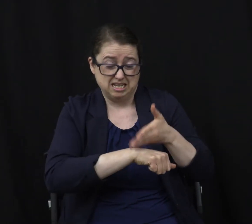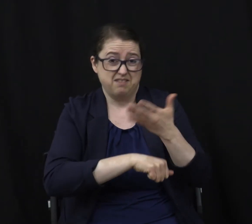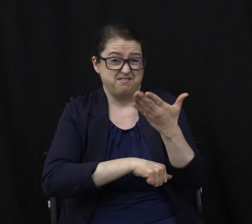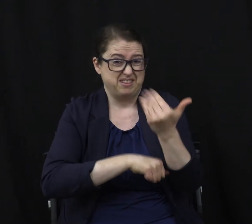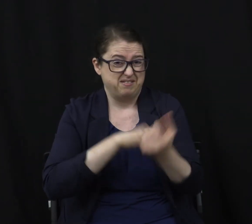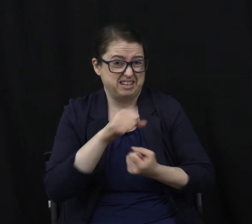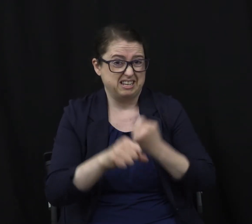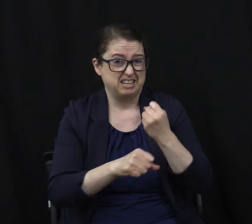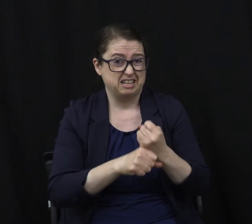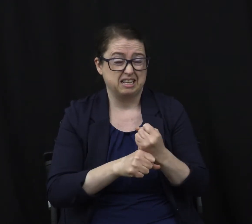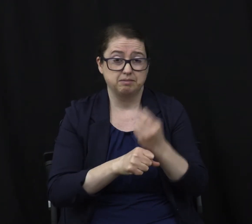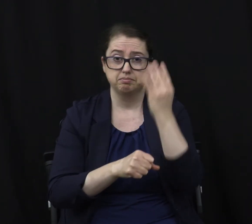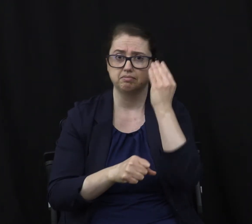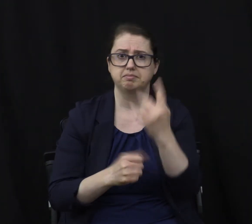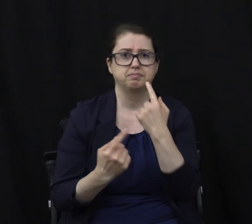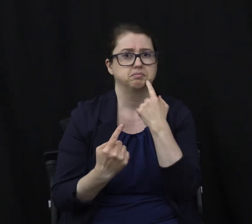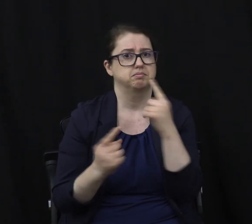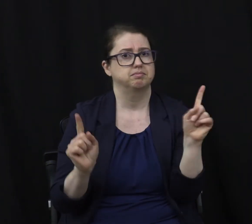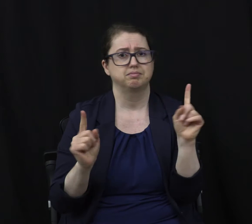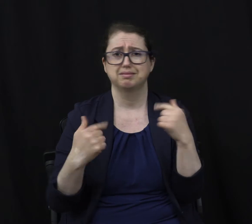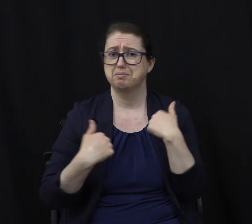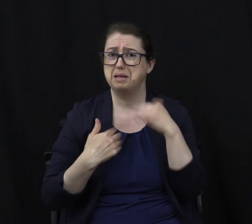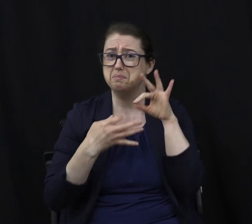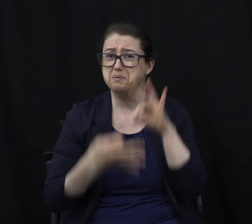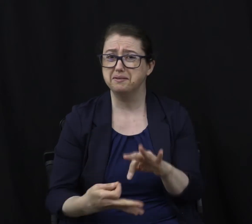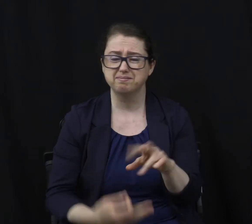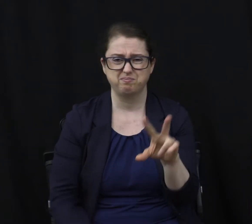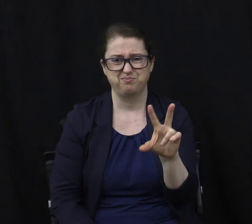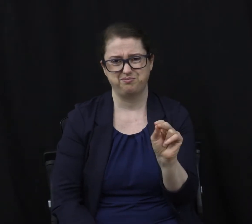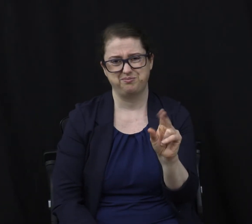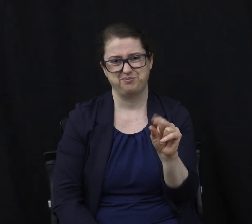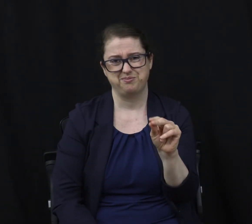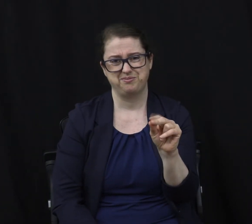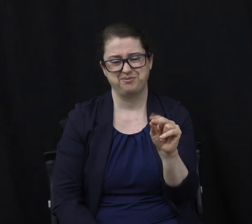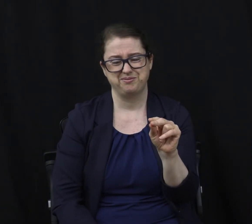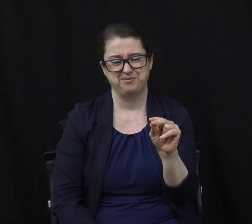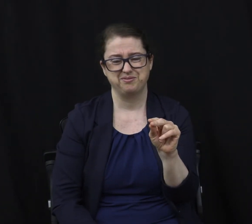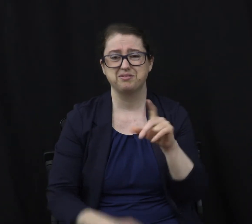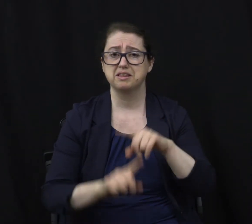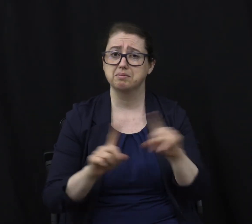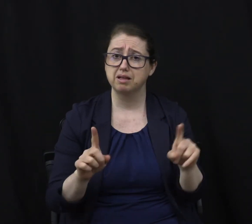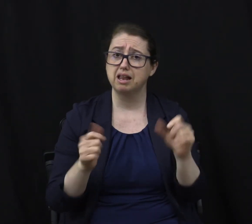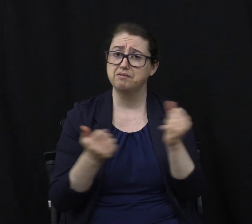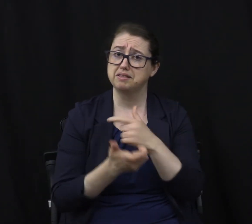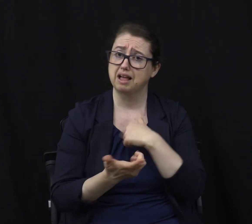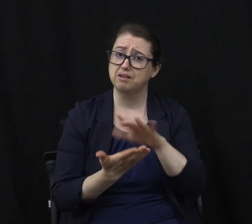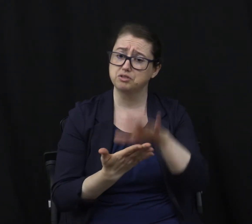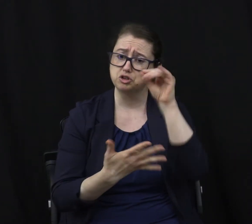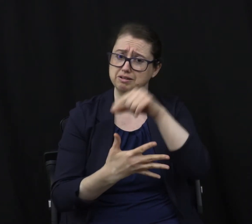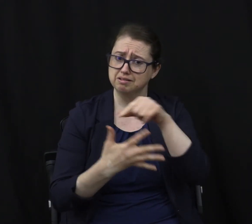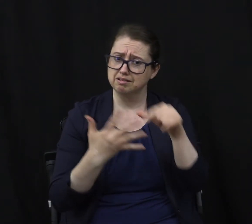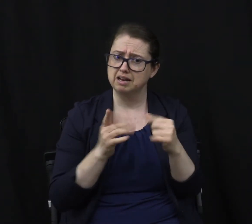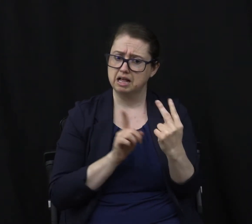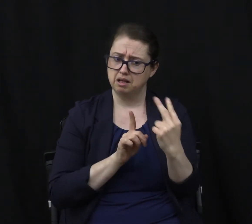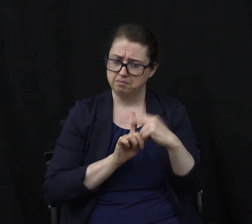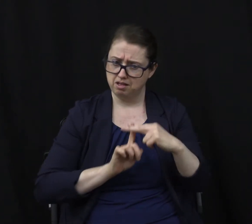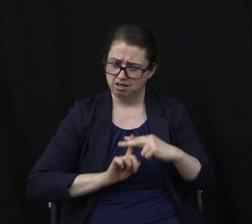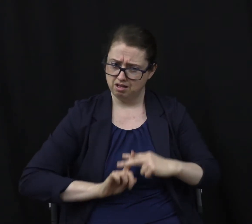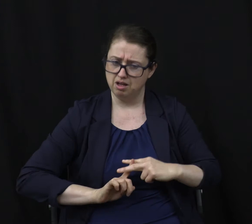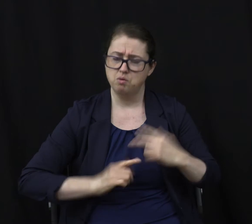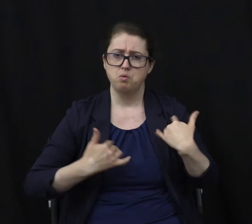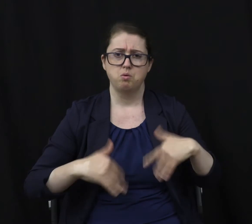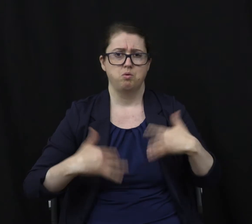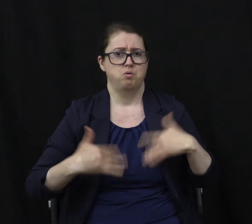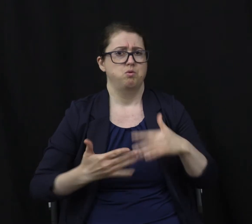I'm not perfect at it, but the principles work. I encourage you to take charge of these areas of